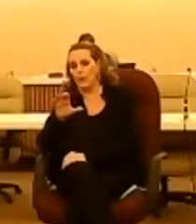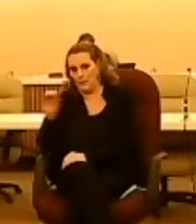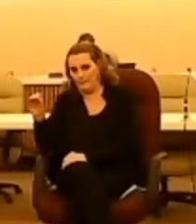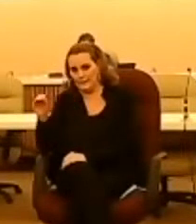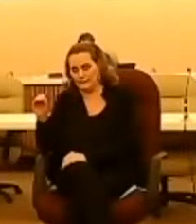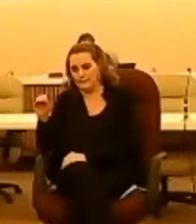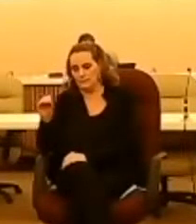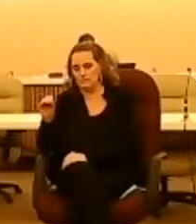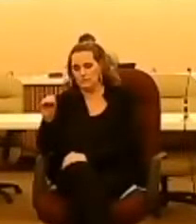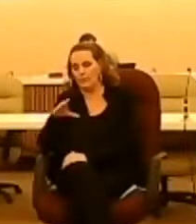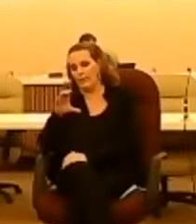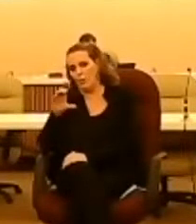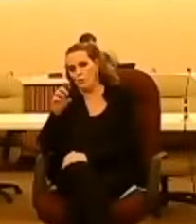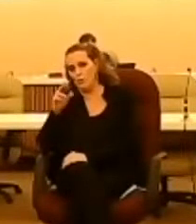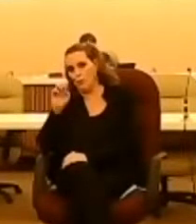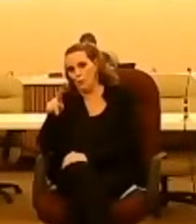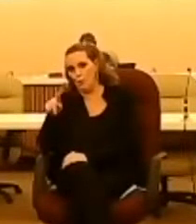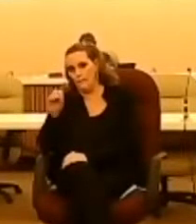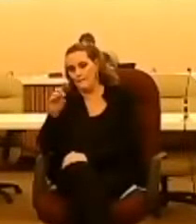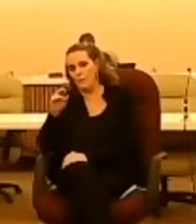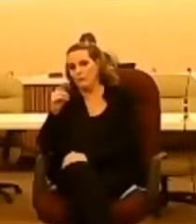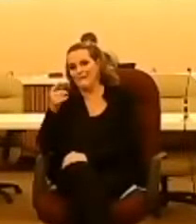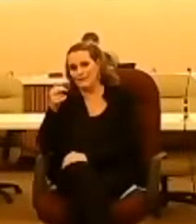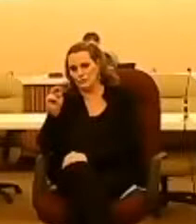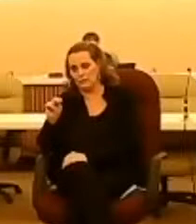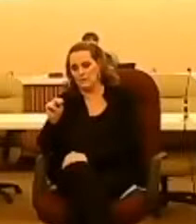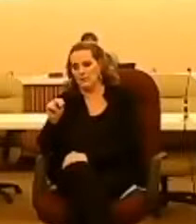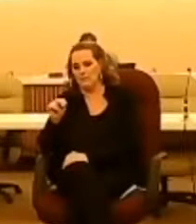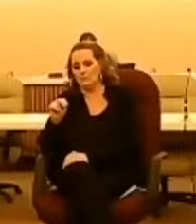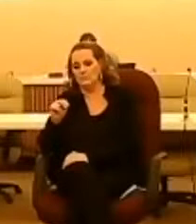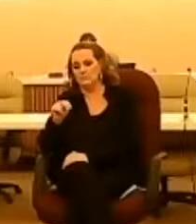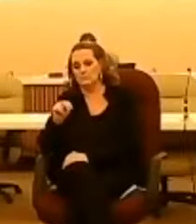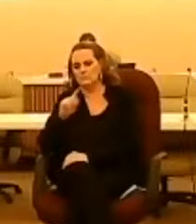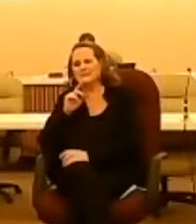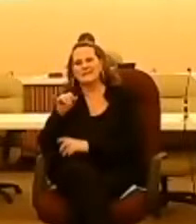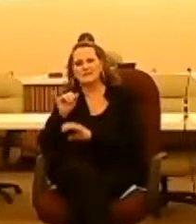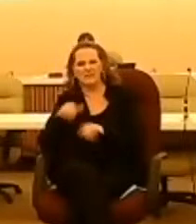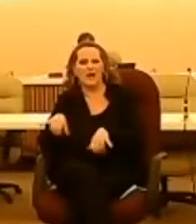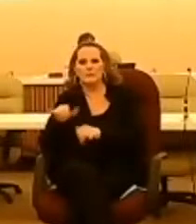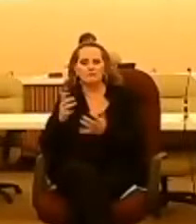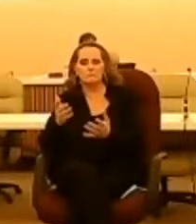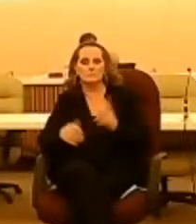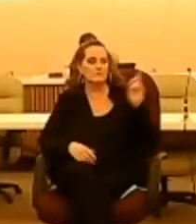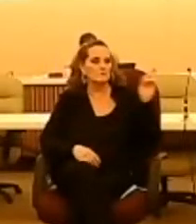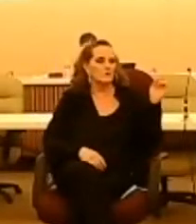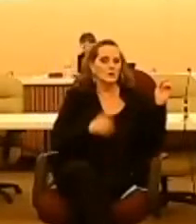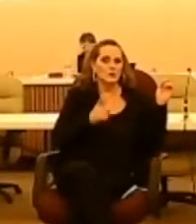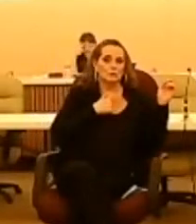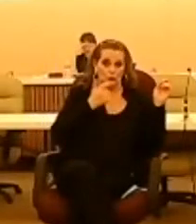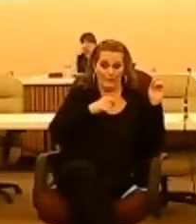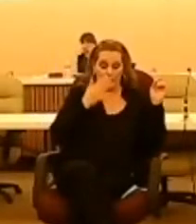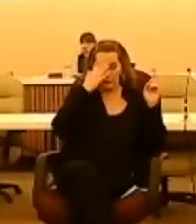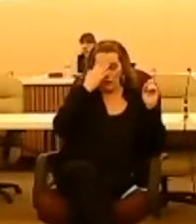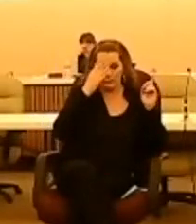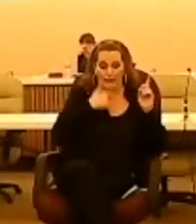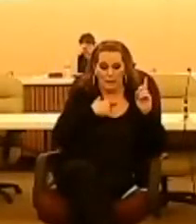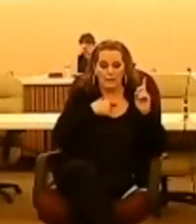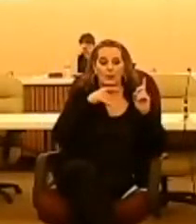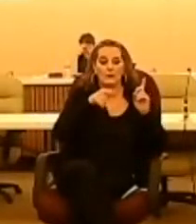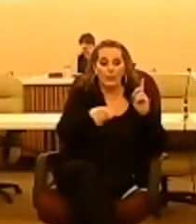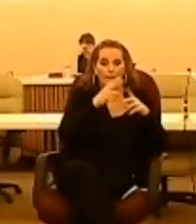the corporation. That's actually quite common. Well, just so everybody's aware, the building at